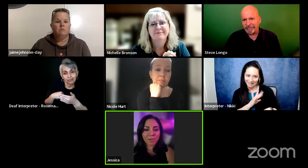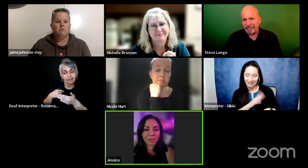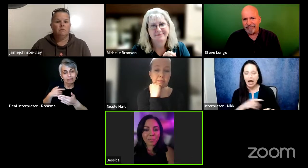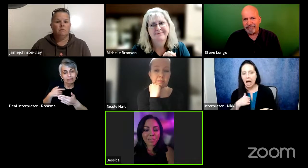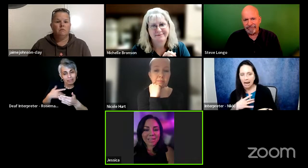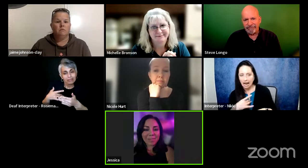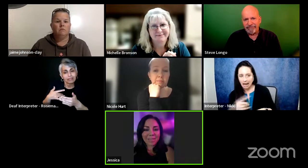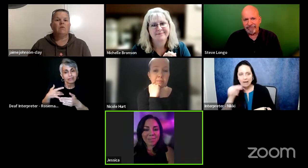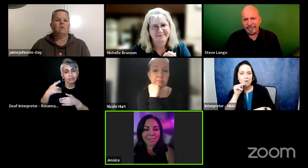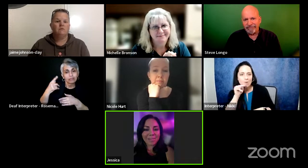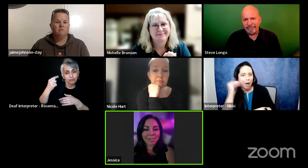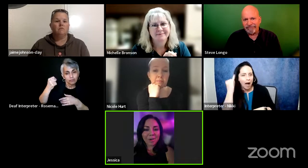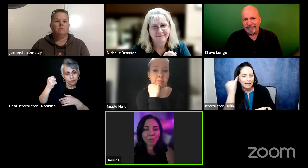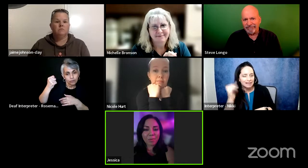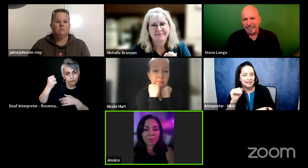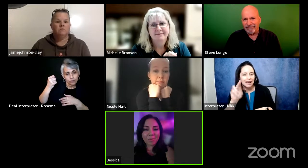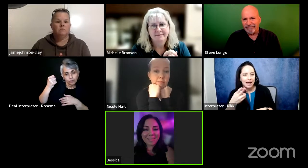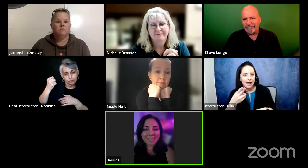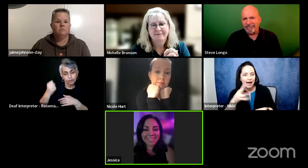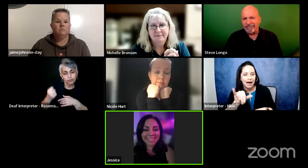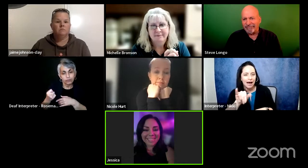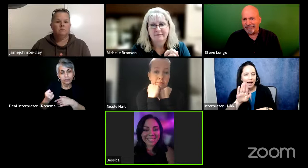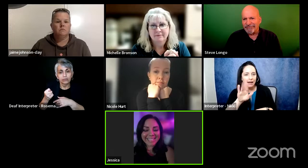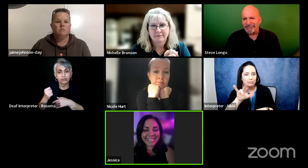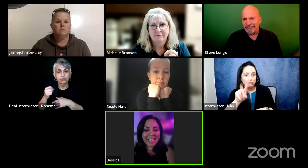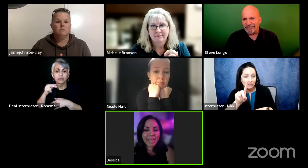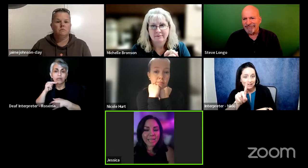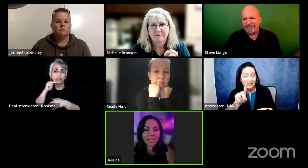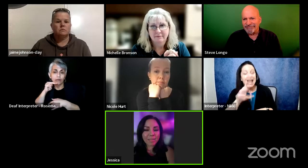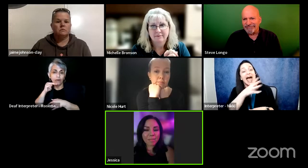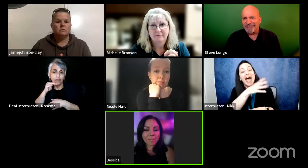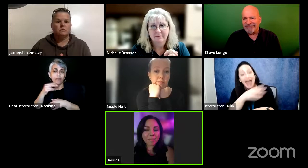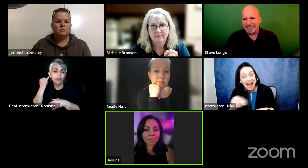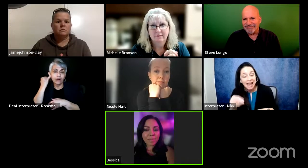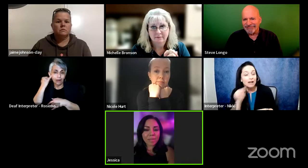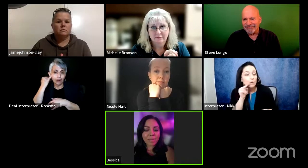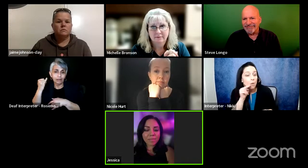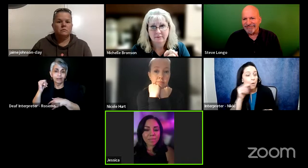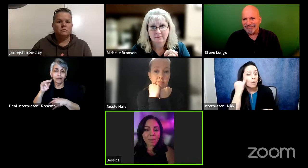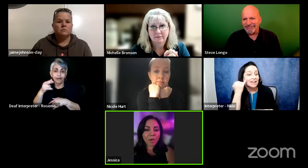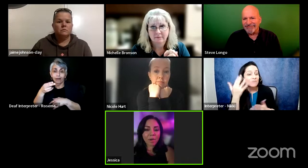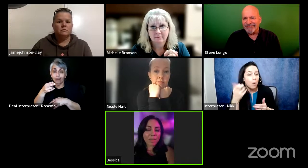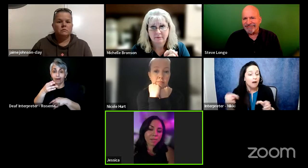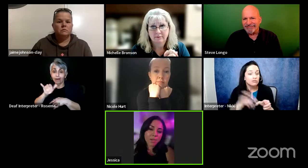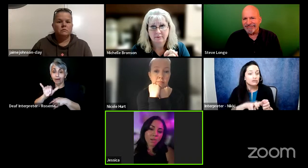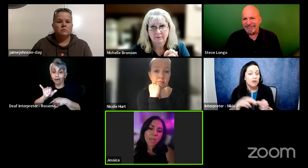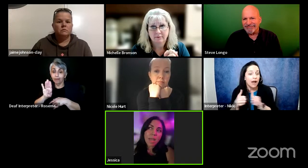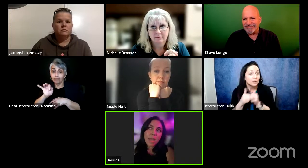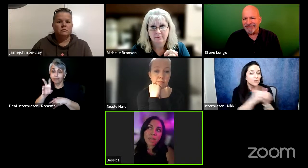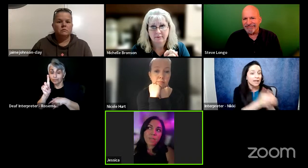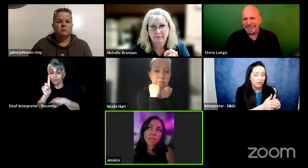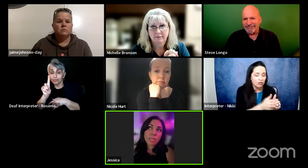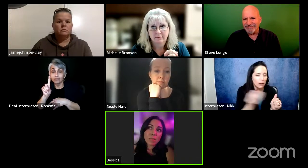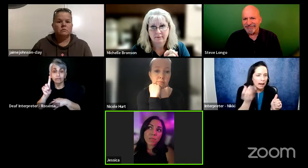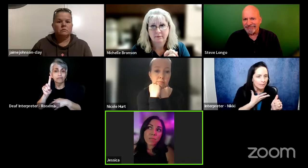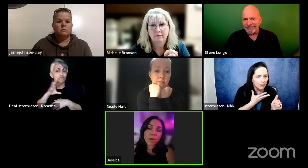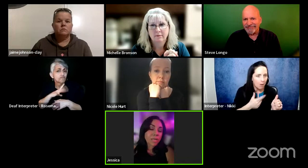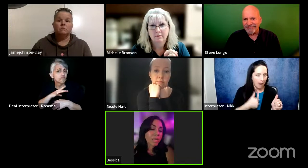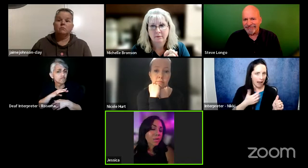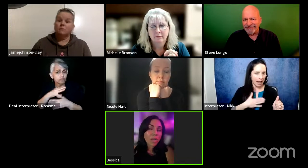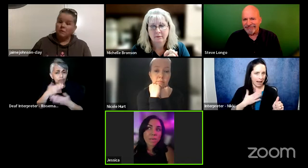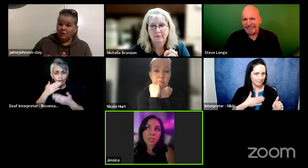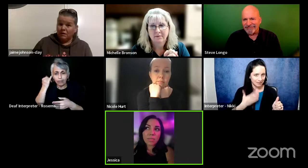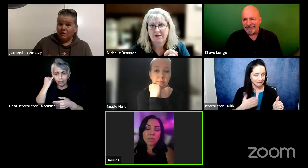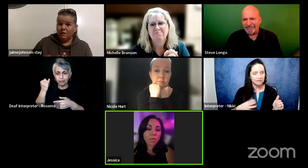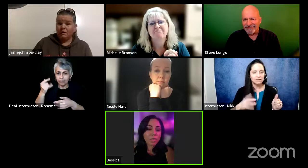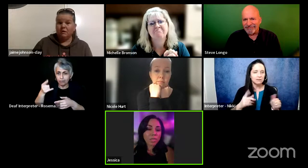But Nicole, if you ever need me, we can carpool. And yes, but I'm honored that I'm here. And if you guys need me for